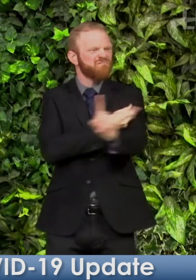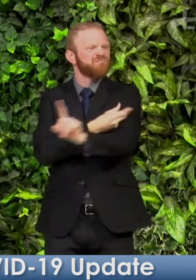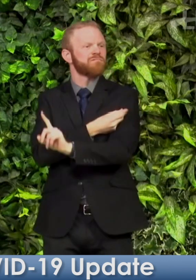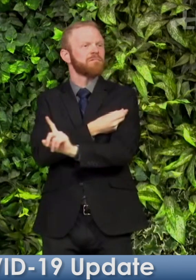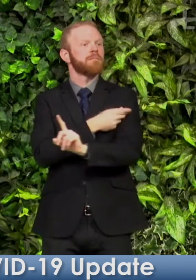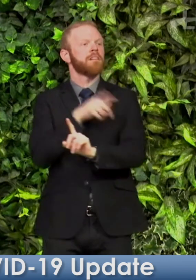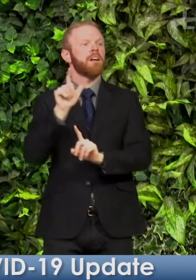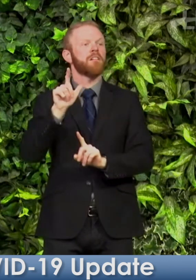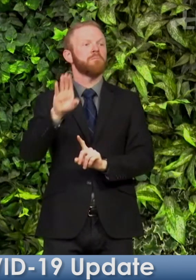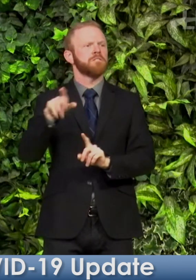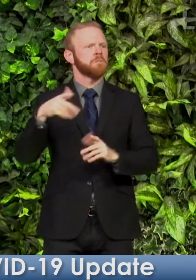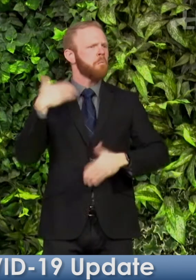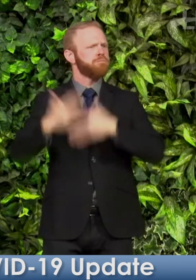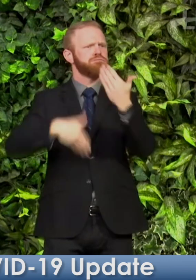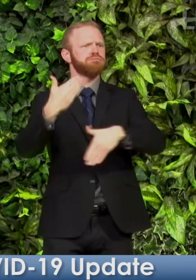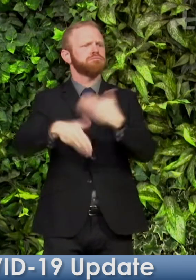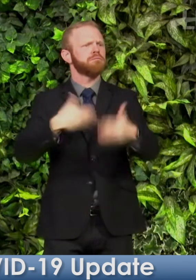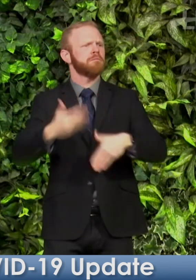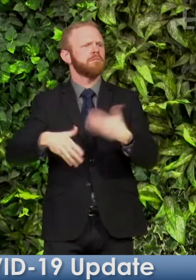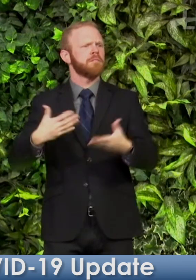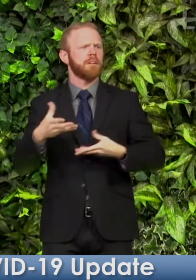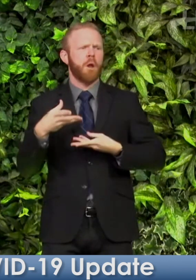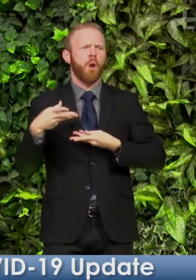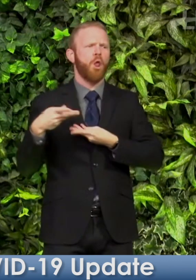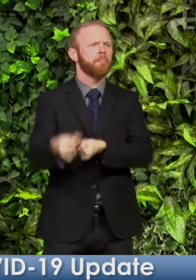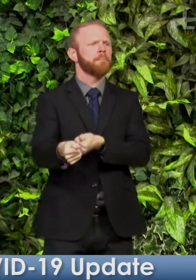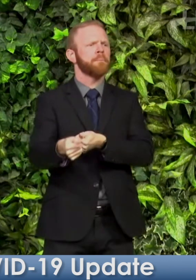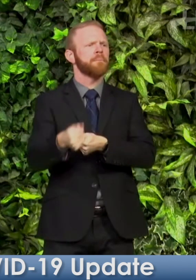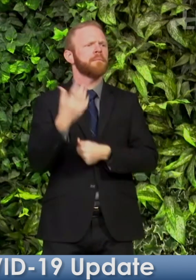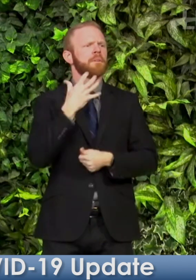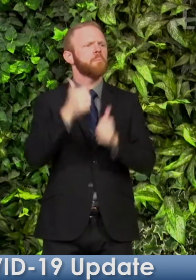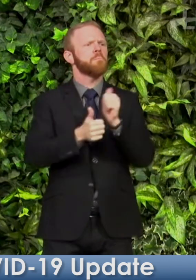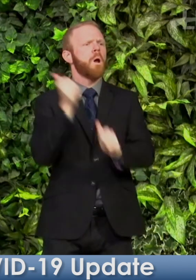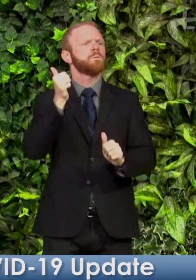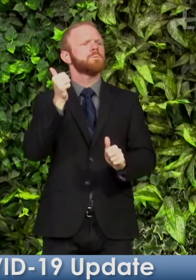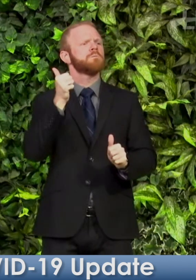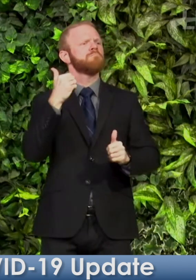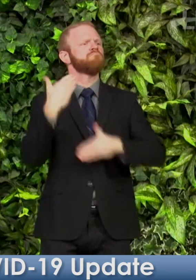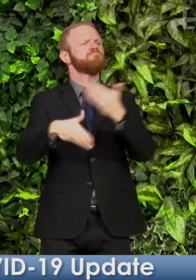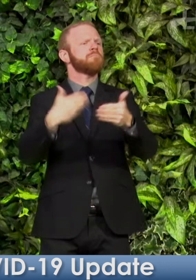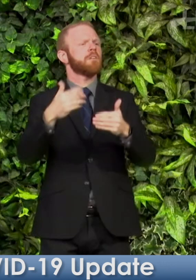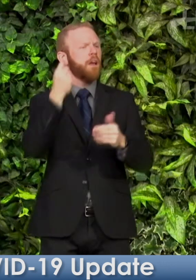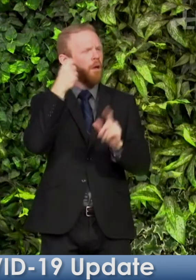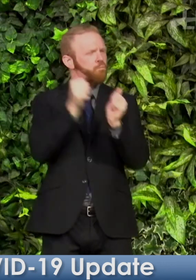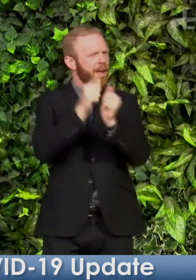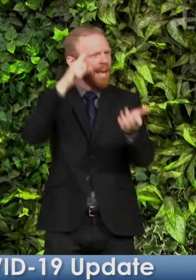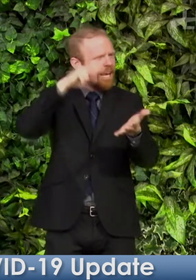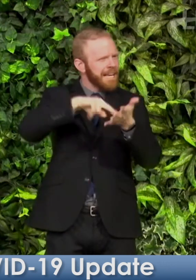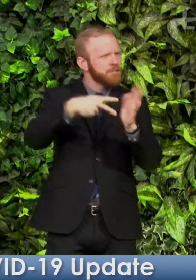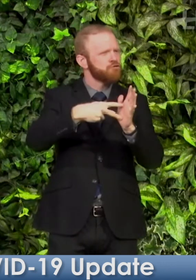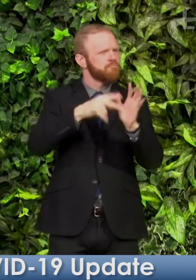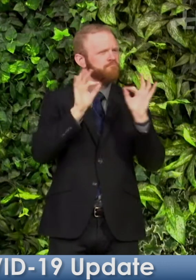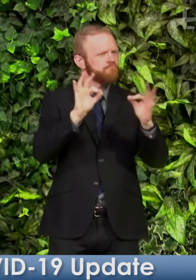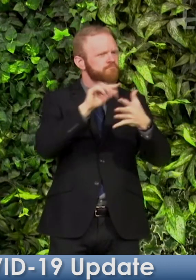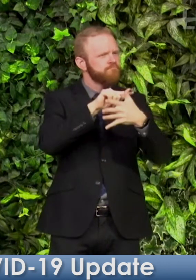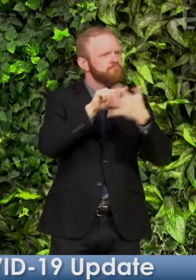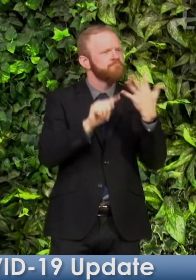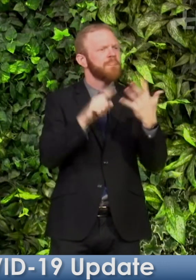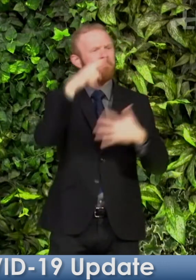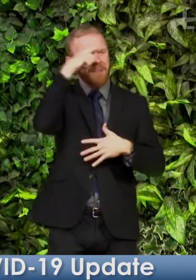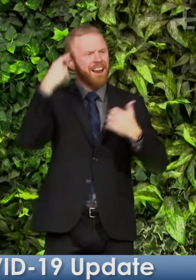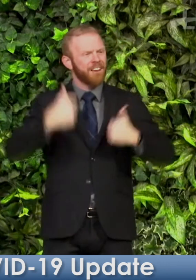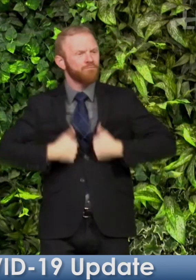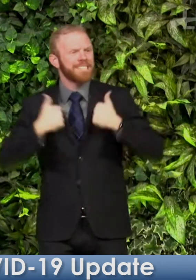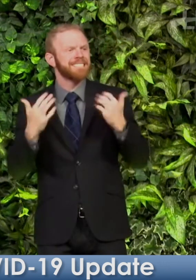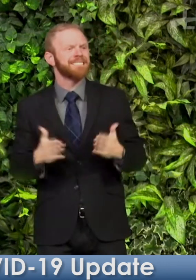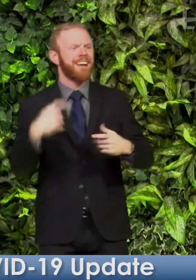seamlessly, but more so with intentionality. We know that Black residents, Latino residents, especially our API community and